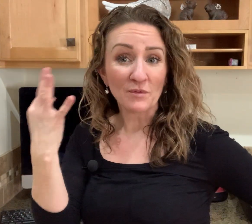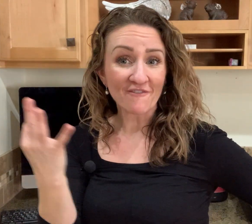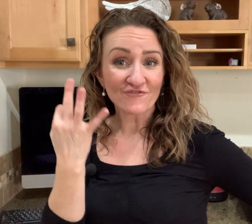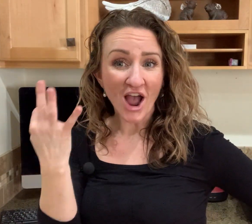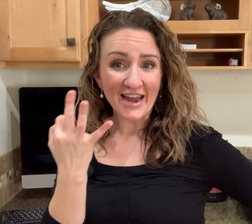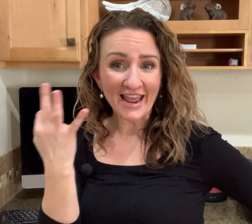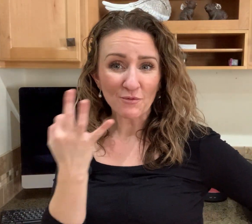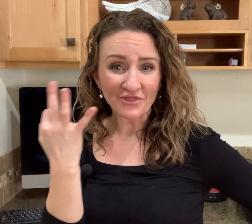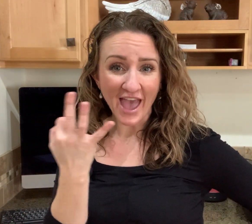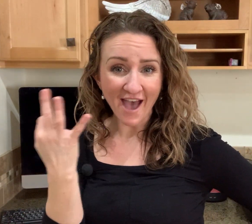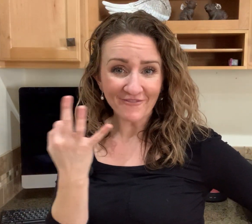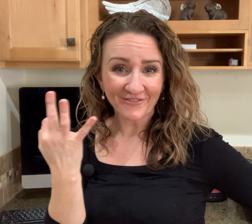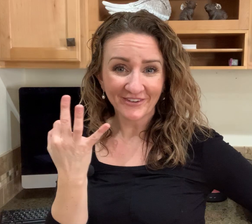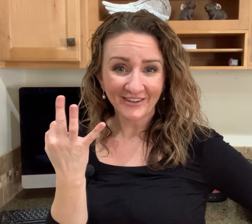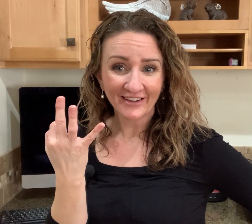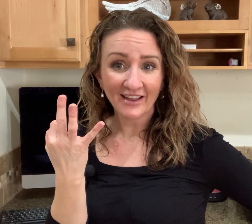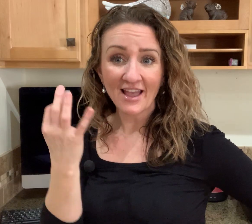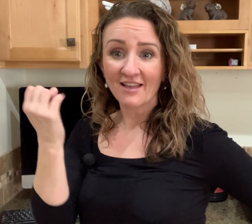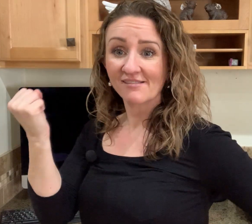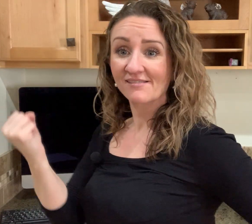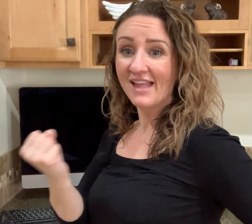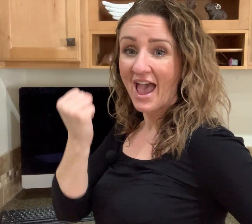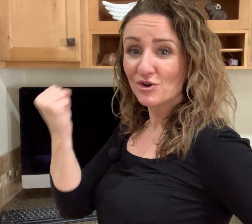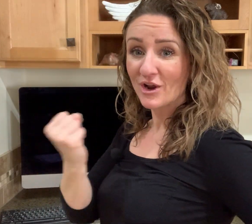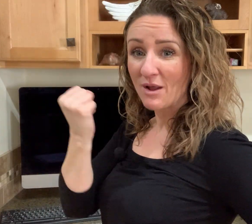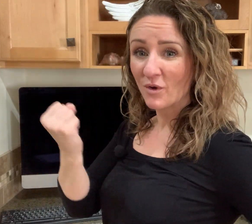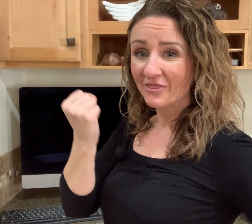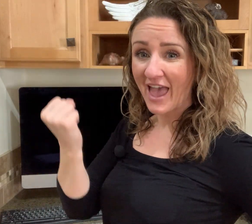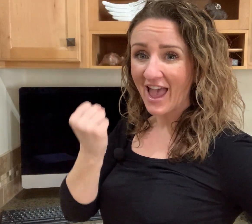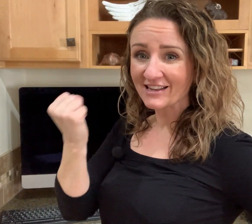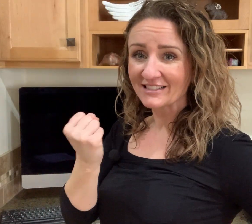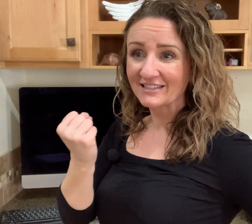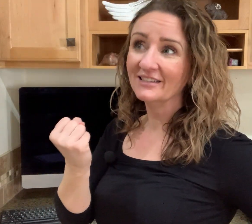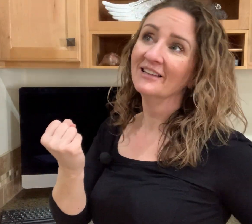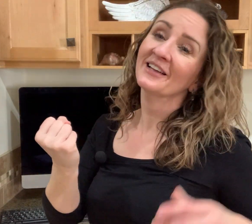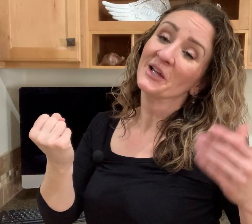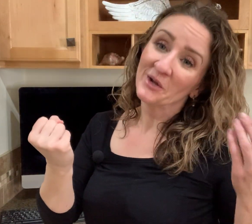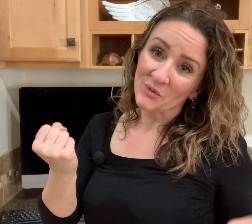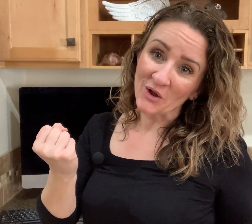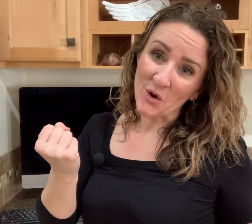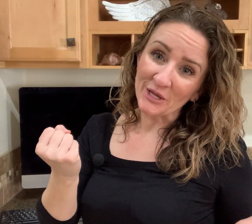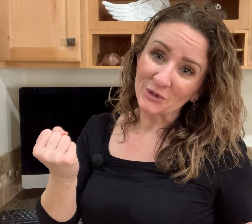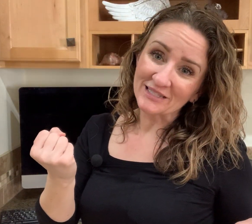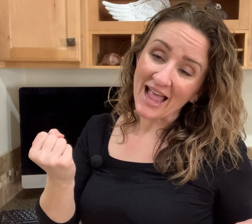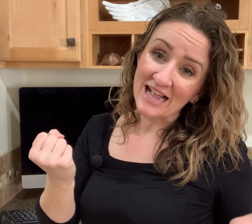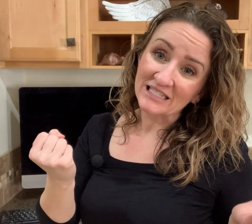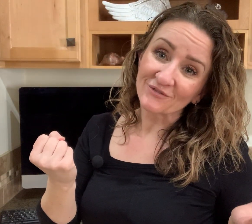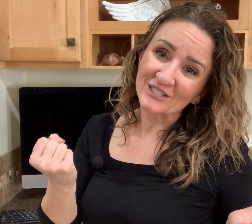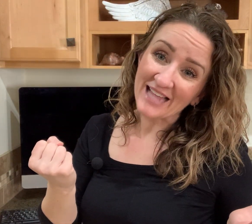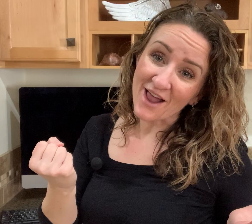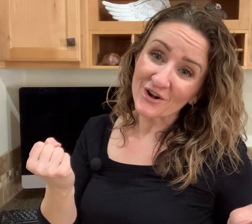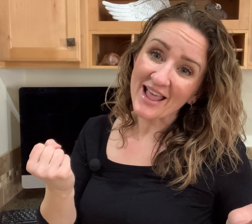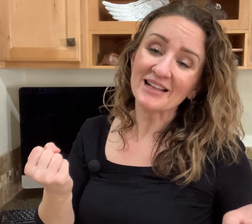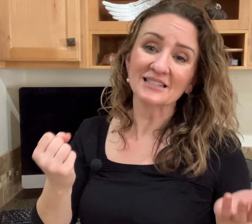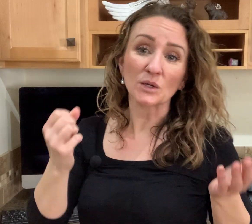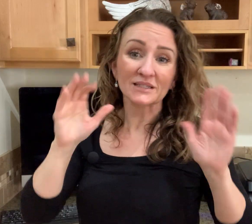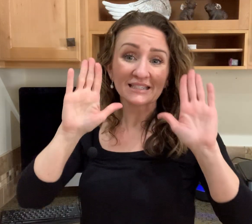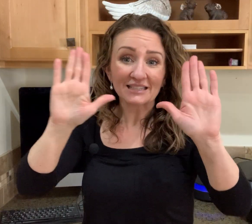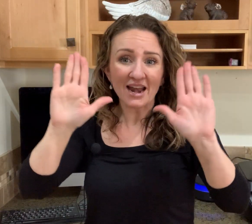have Friday with the F, Saturday with the S. We already used the S for Saturday, so